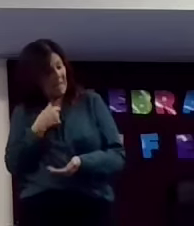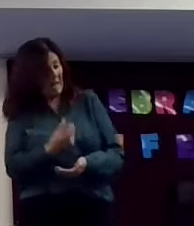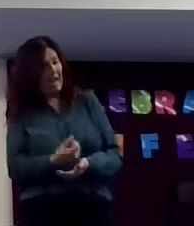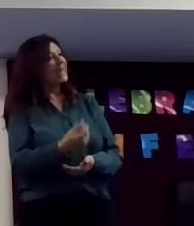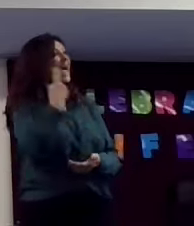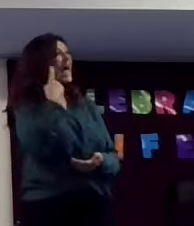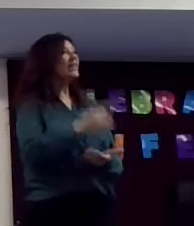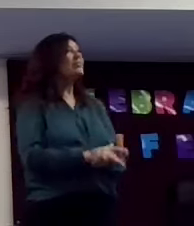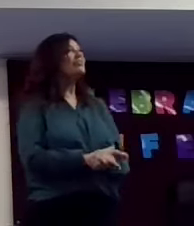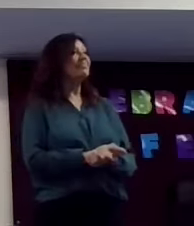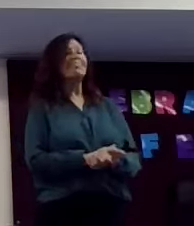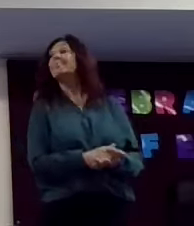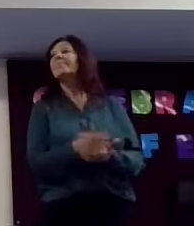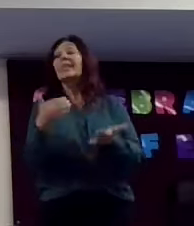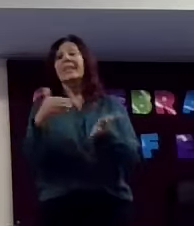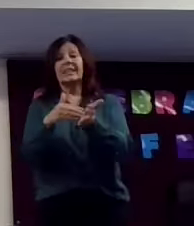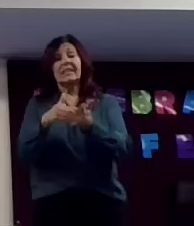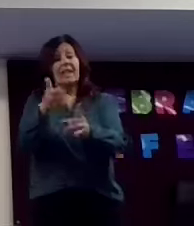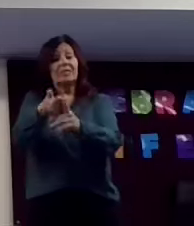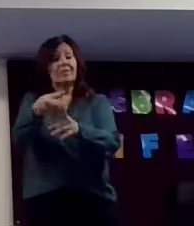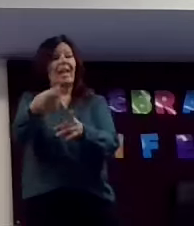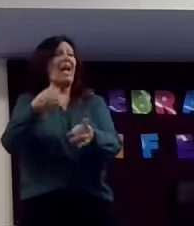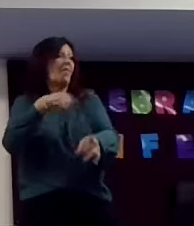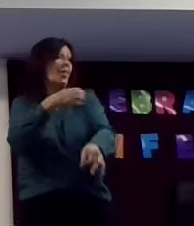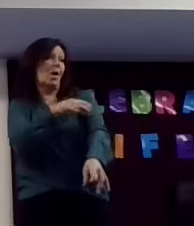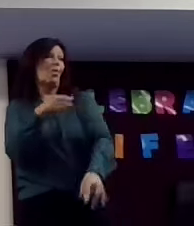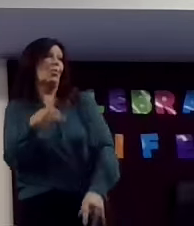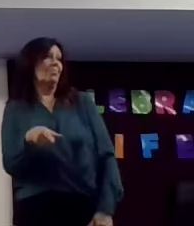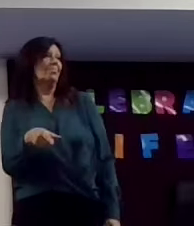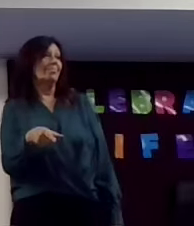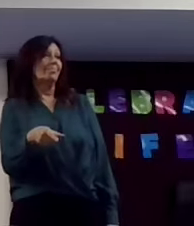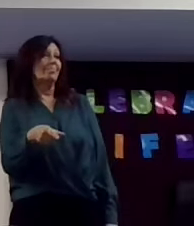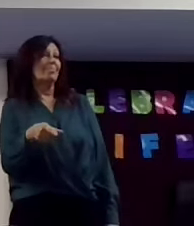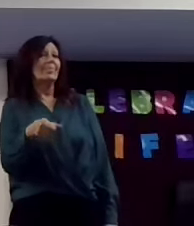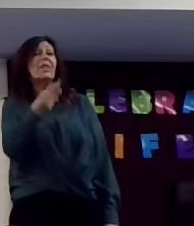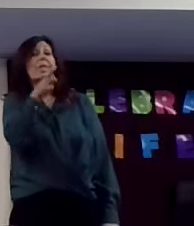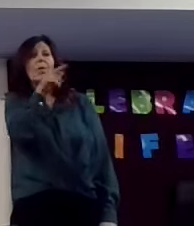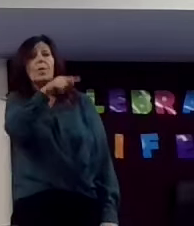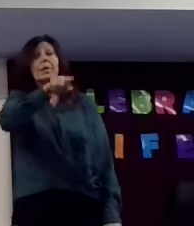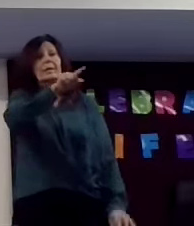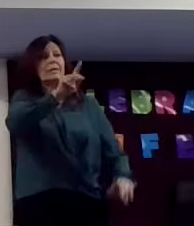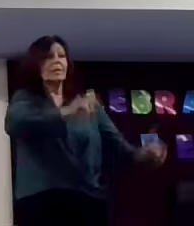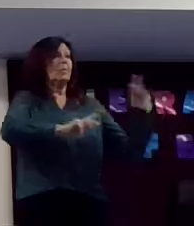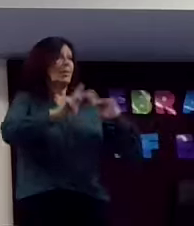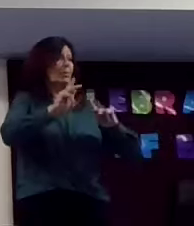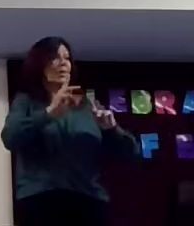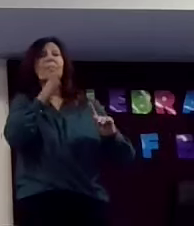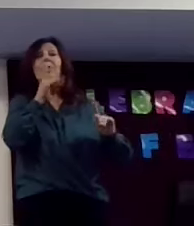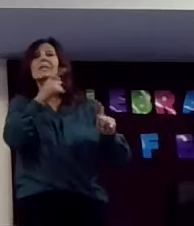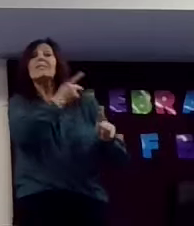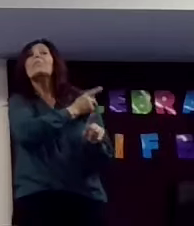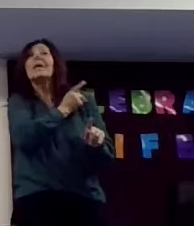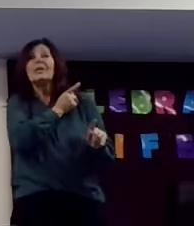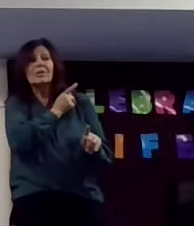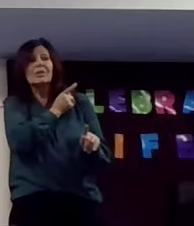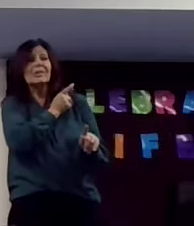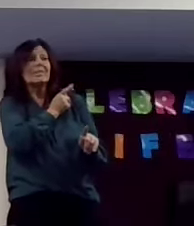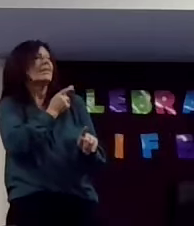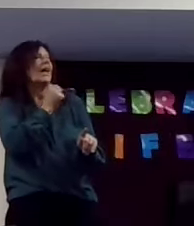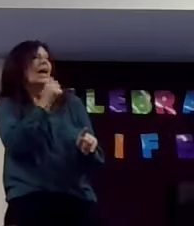get that, because the doctors are the ones that have the power, and the voices of the constituents, the voices of the patients